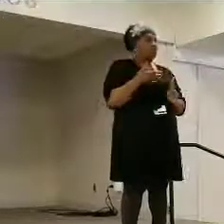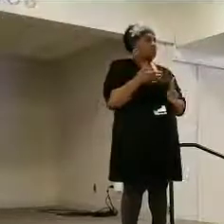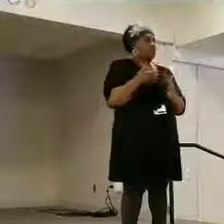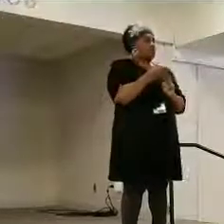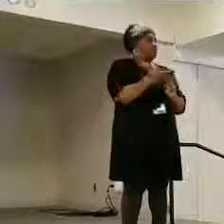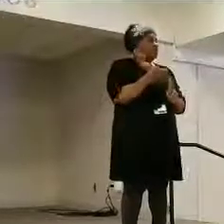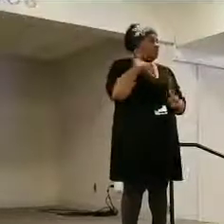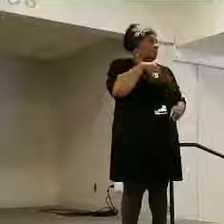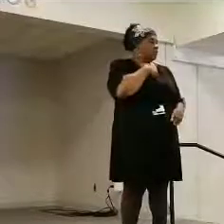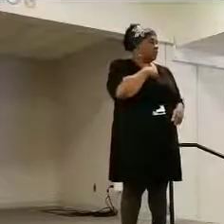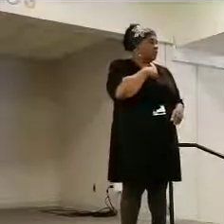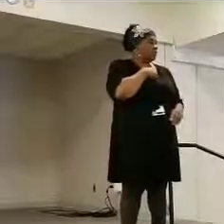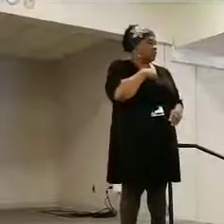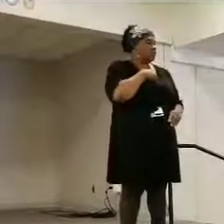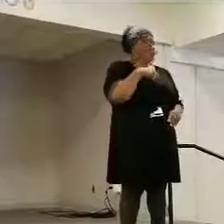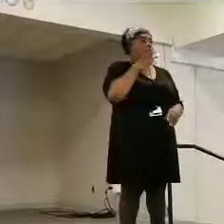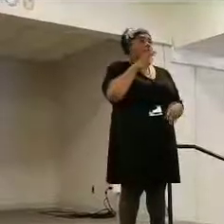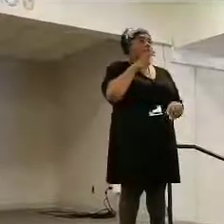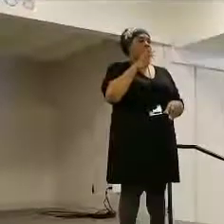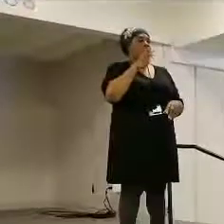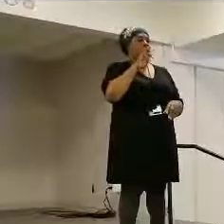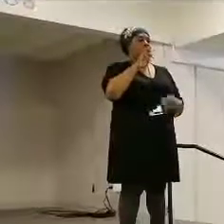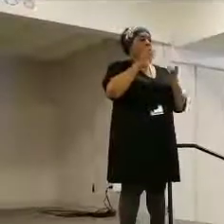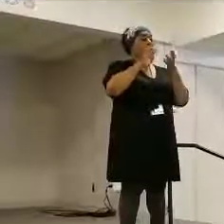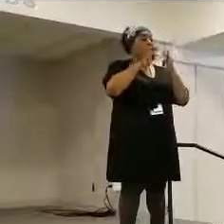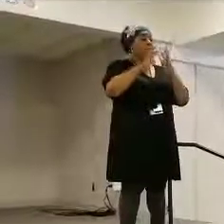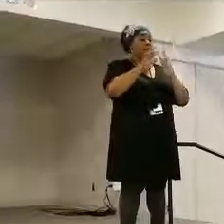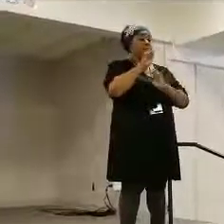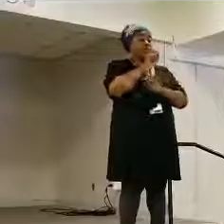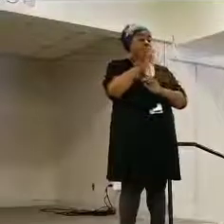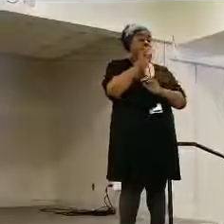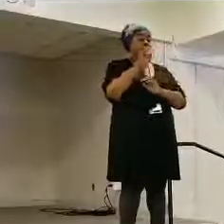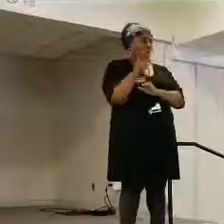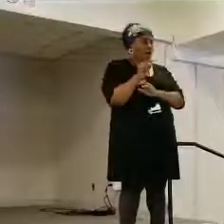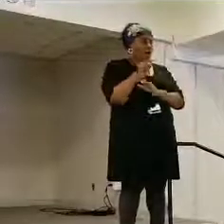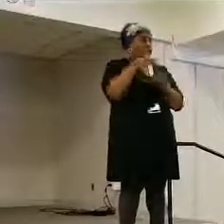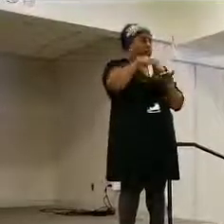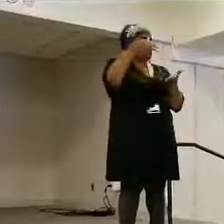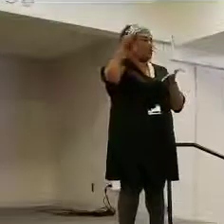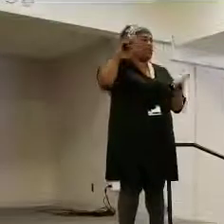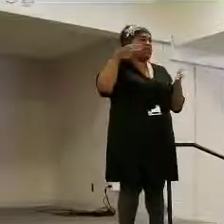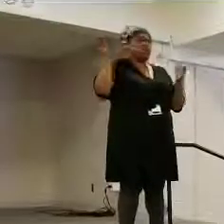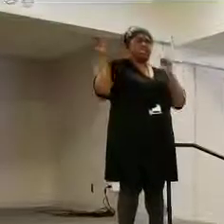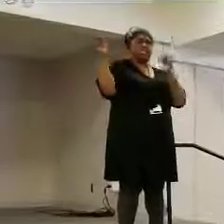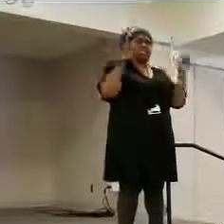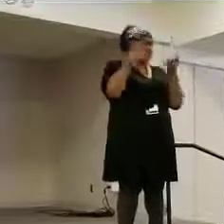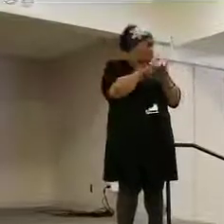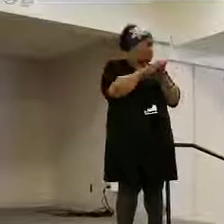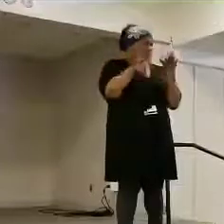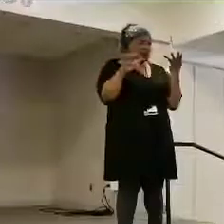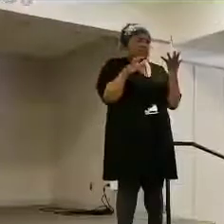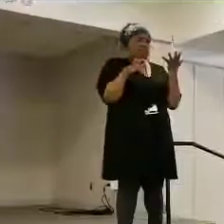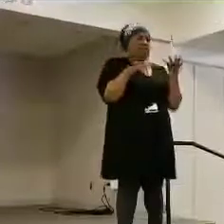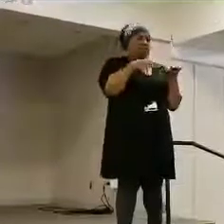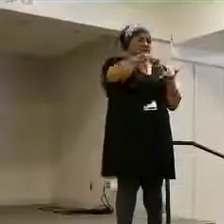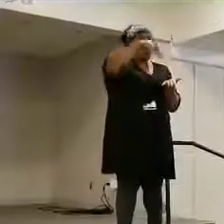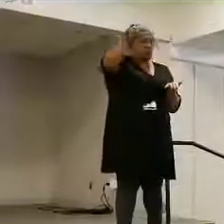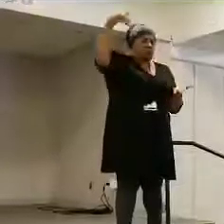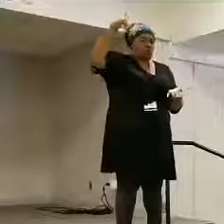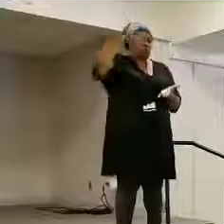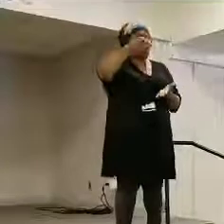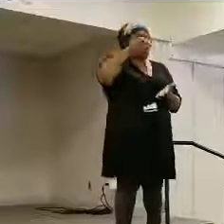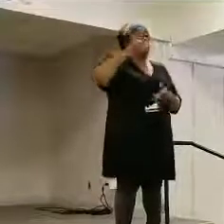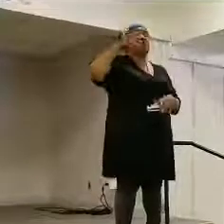to WeatherWizKids.com, a tornado is a violent rotating column of air that extends from a thunderstorm